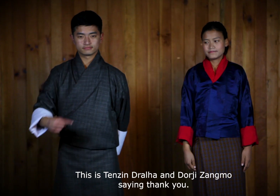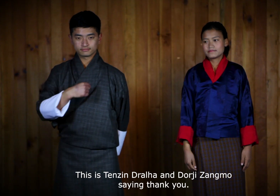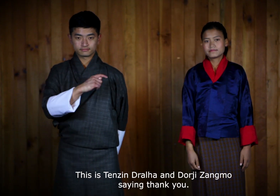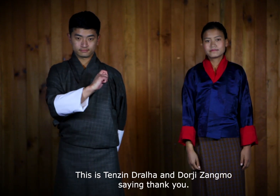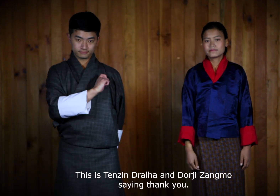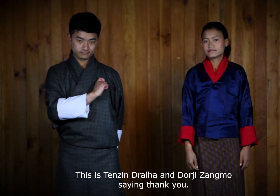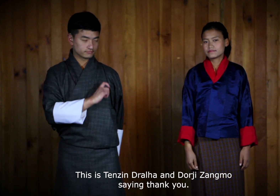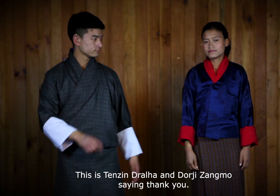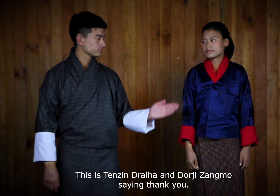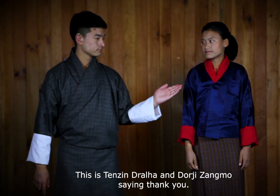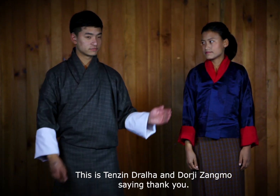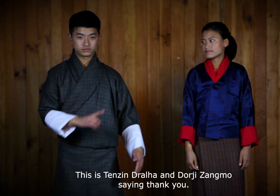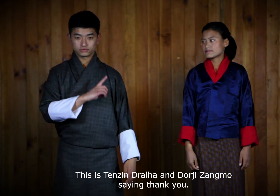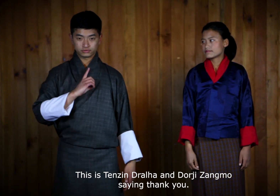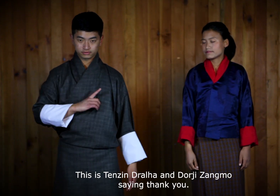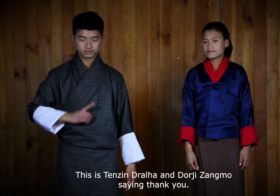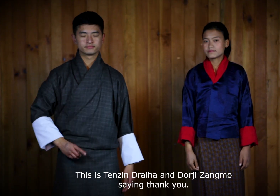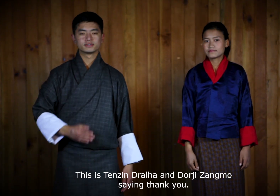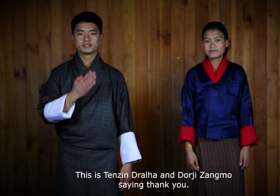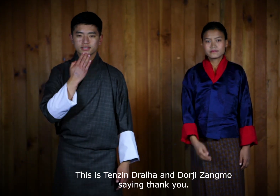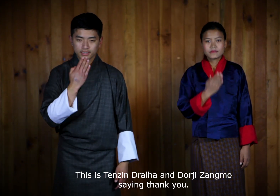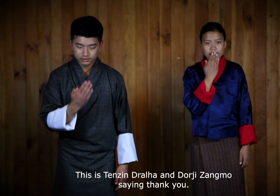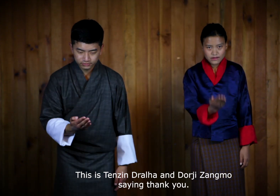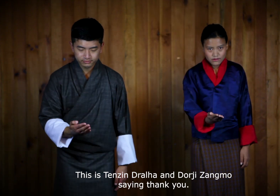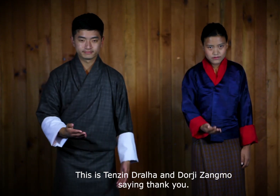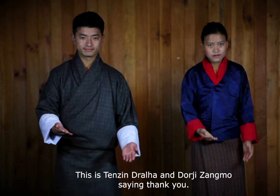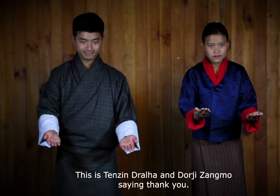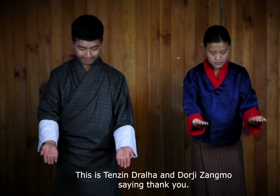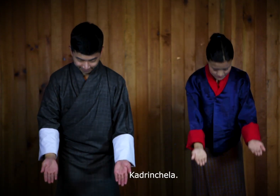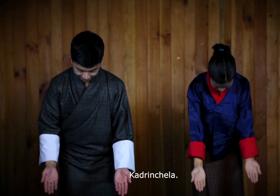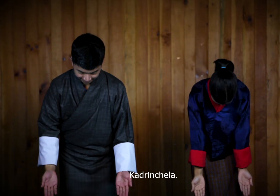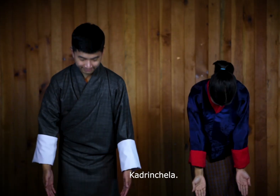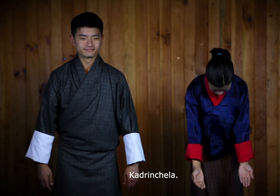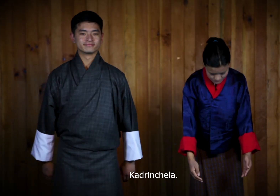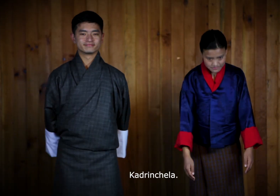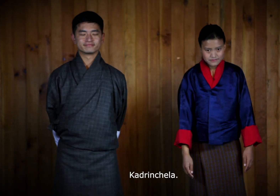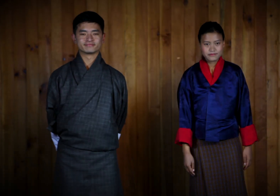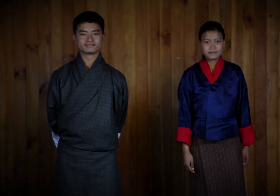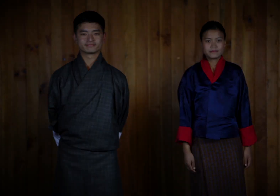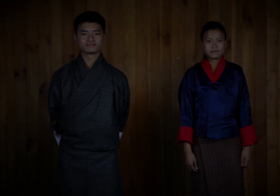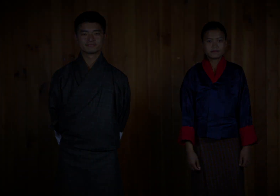This is Tenzin Drala and Doji Zangmo saying thank you. Karinchela.